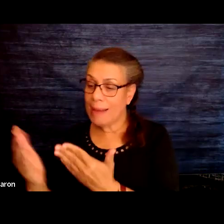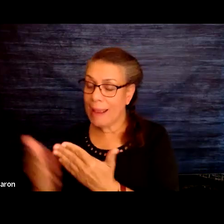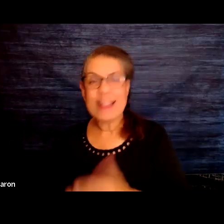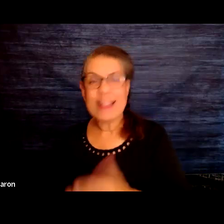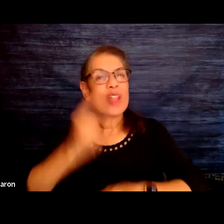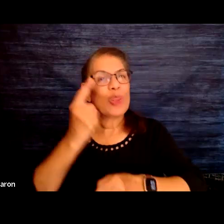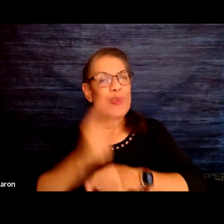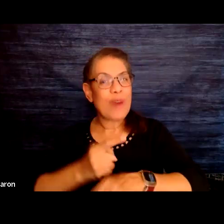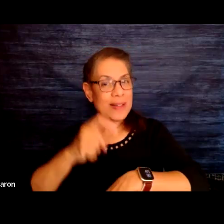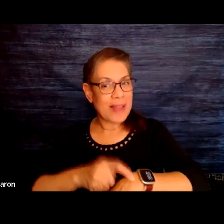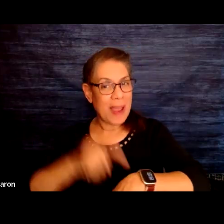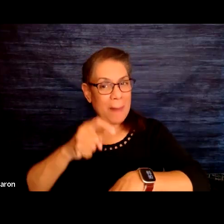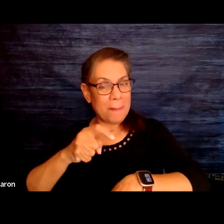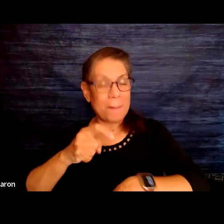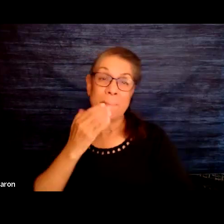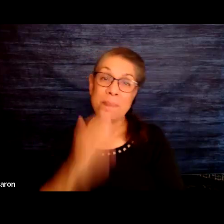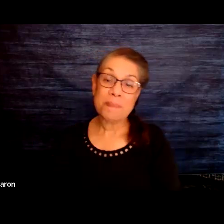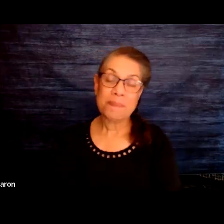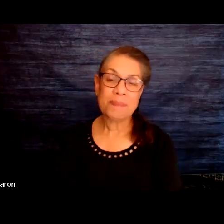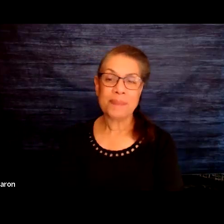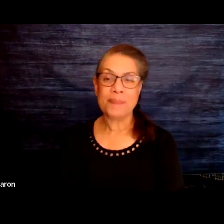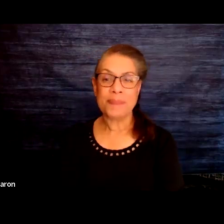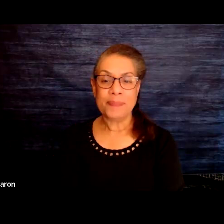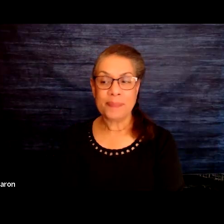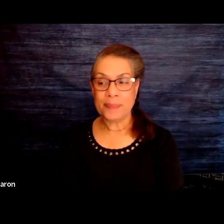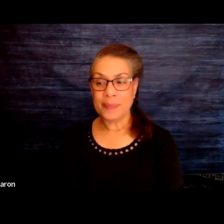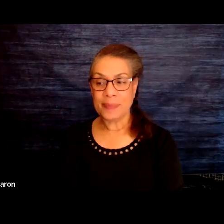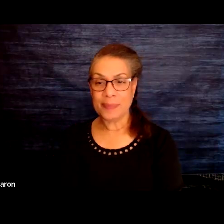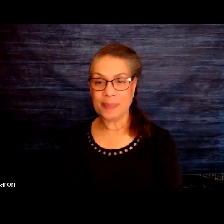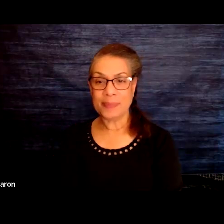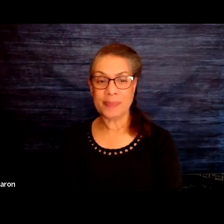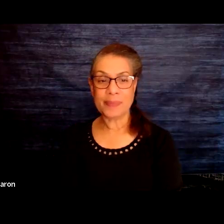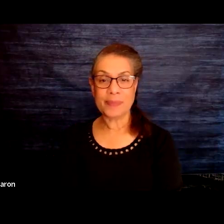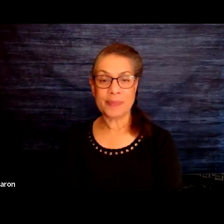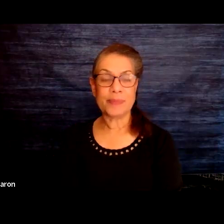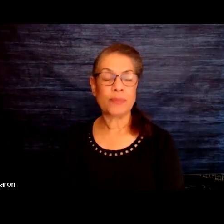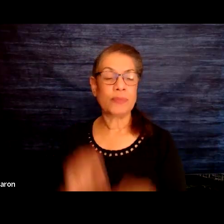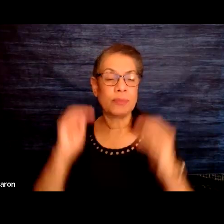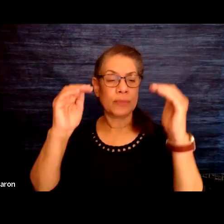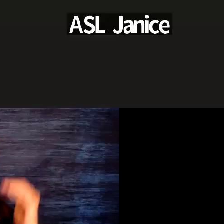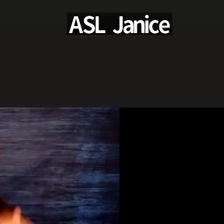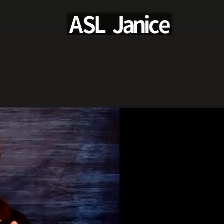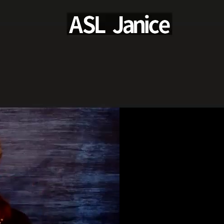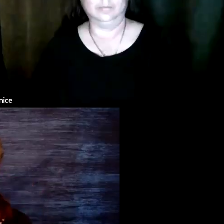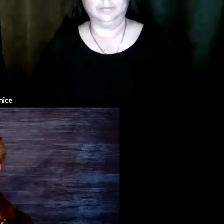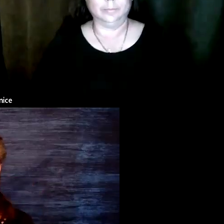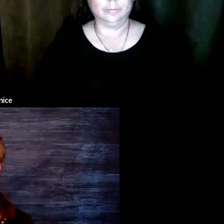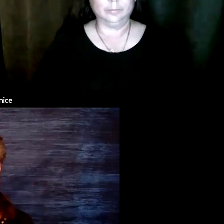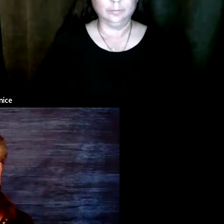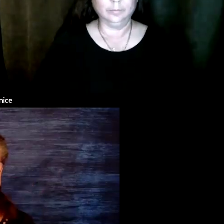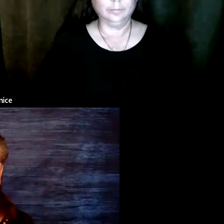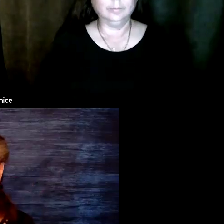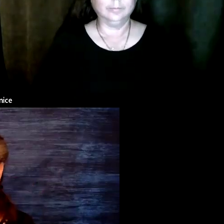time. Thank you. Thank you. Next speaker is Maya Jones.